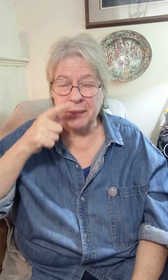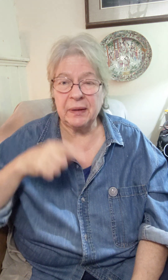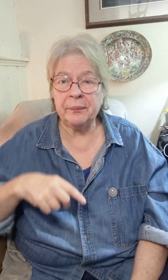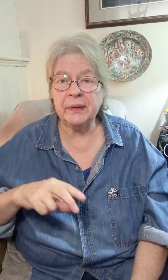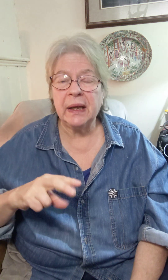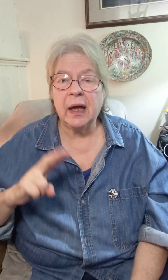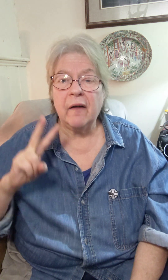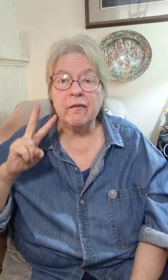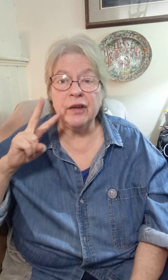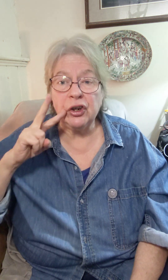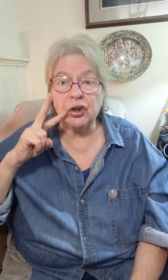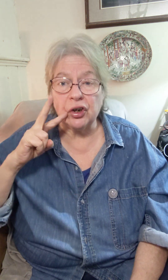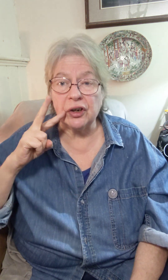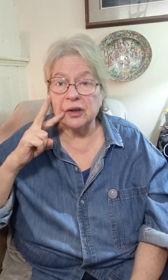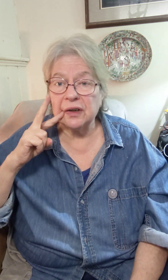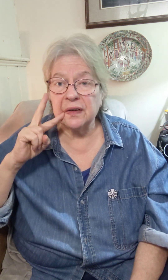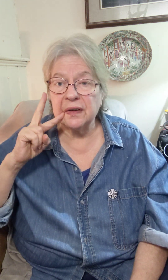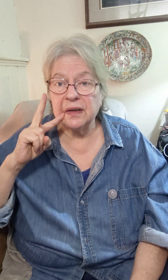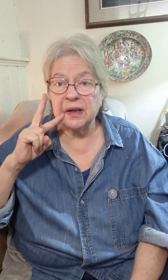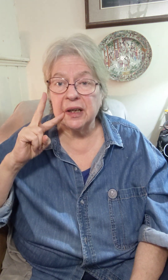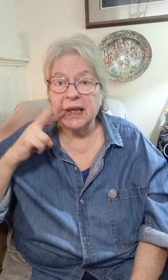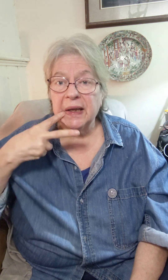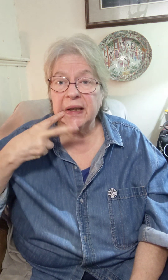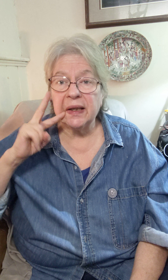Lemon. Vinegar.